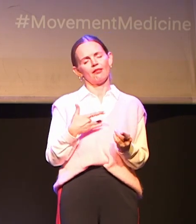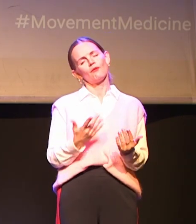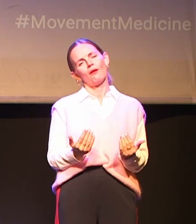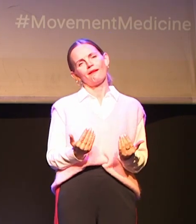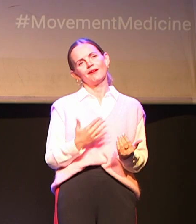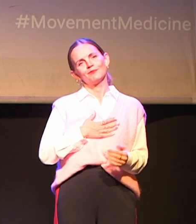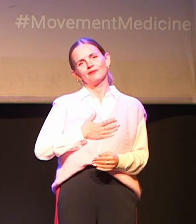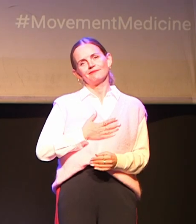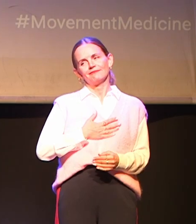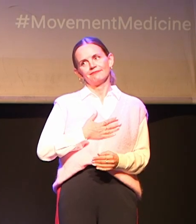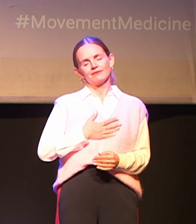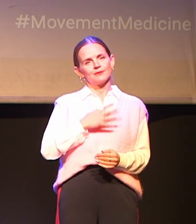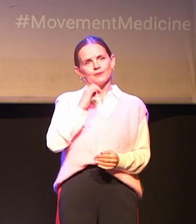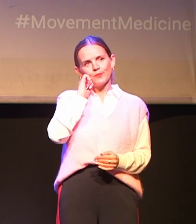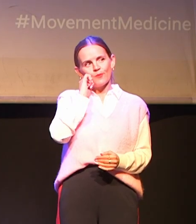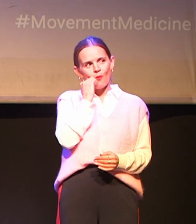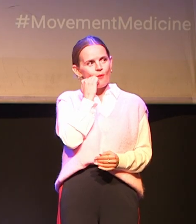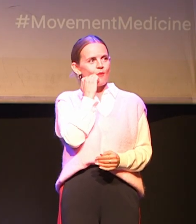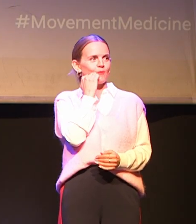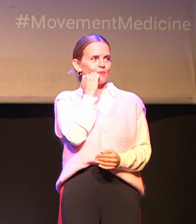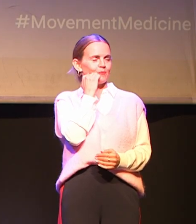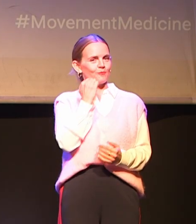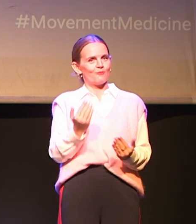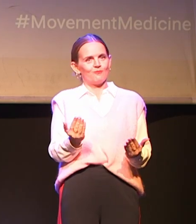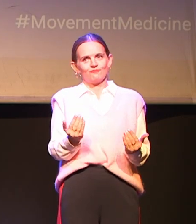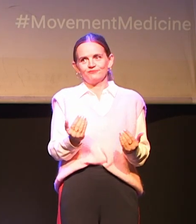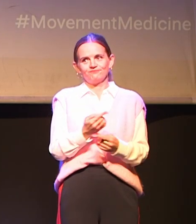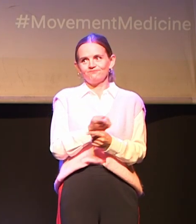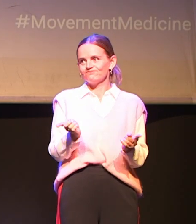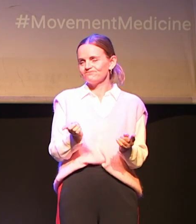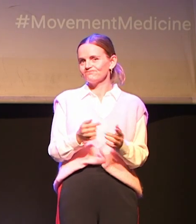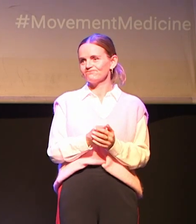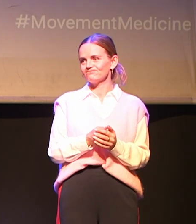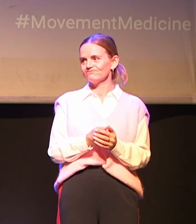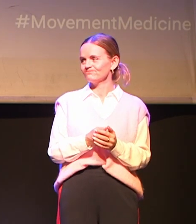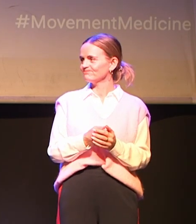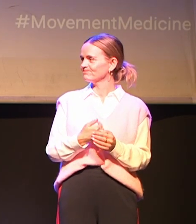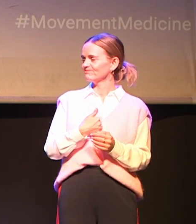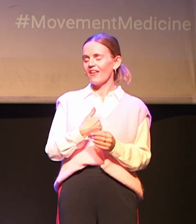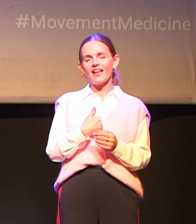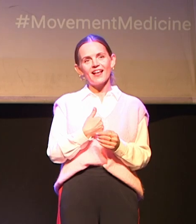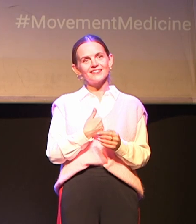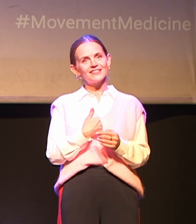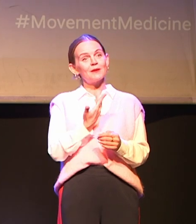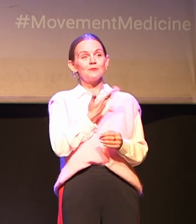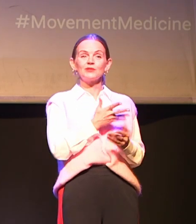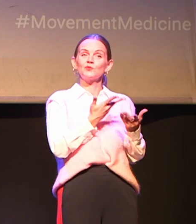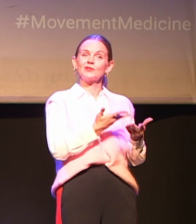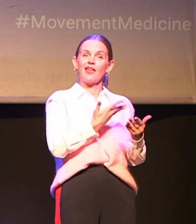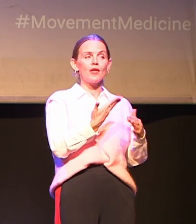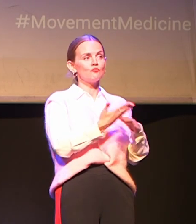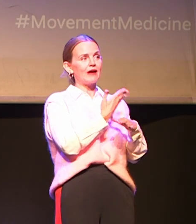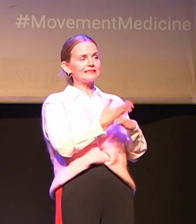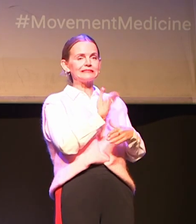it's been such a warm reception. And I've gotten to practice with folks today, and I've learned so much